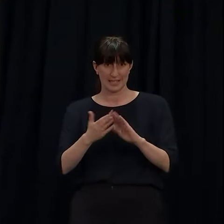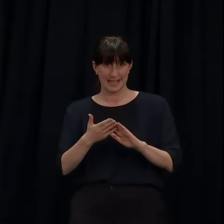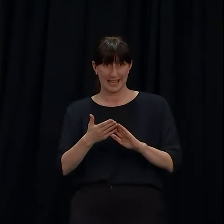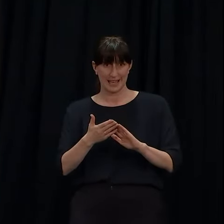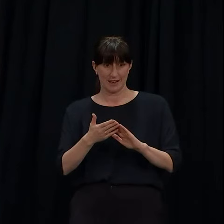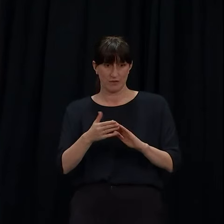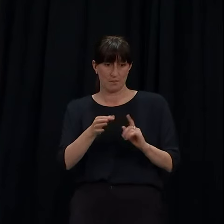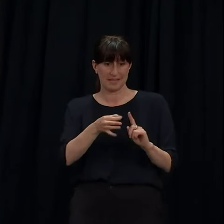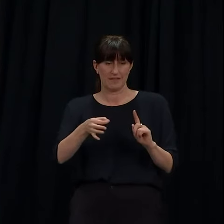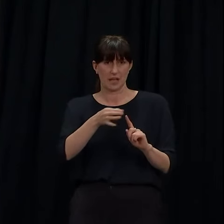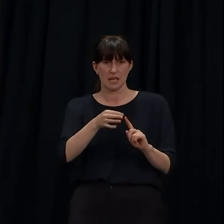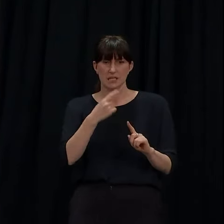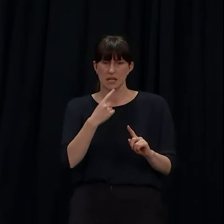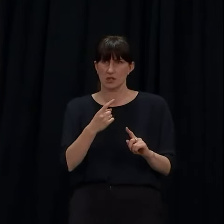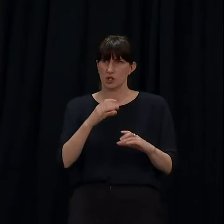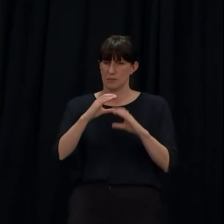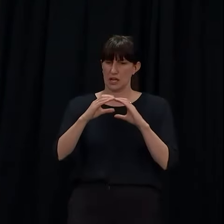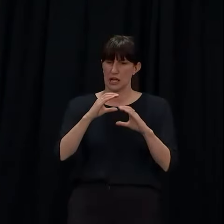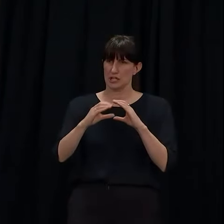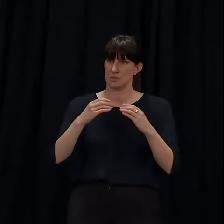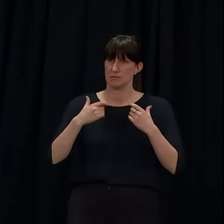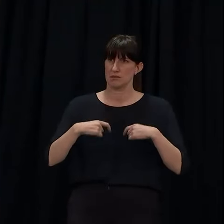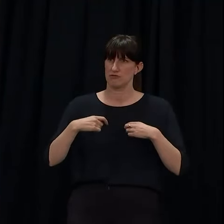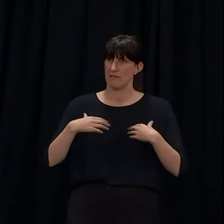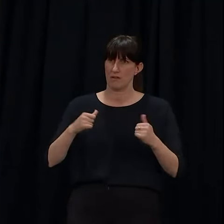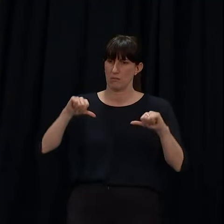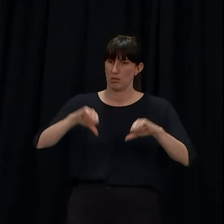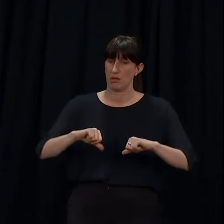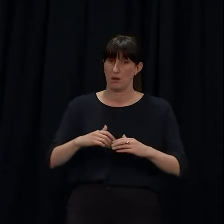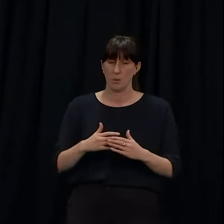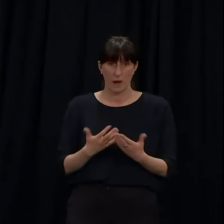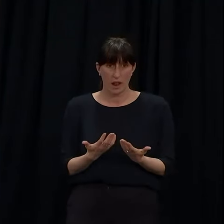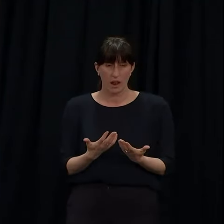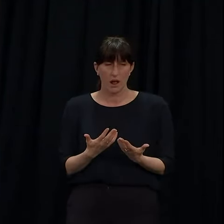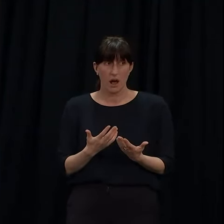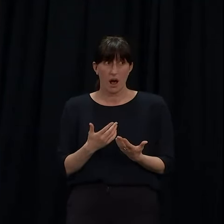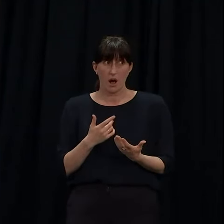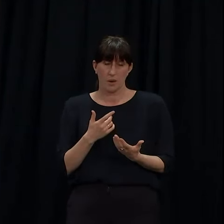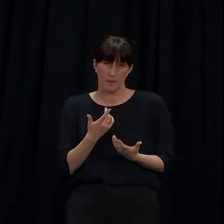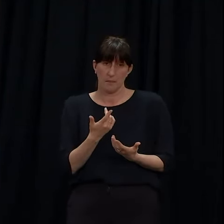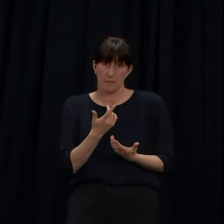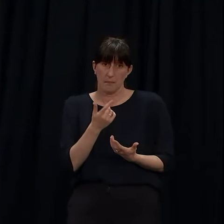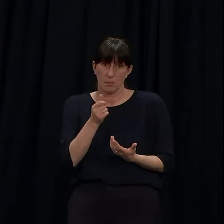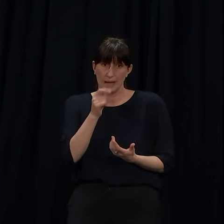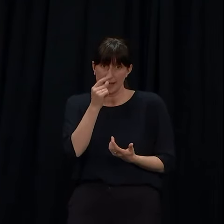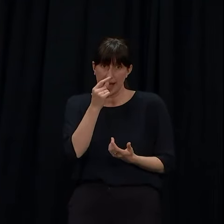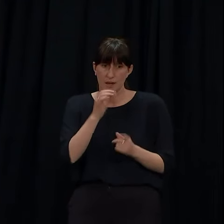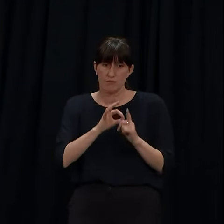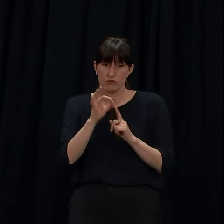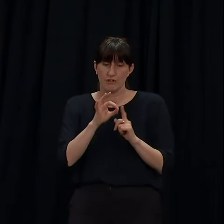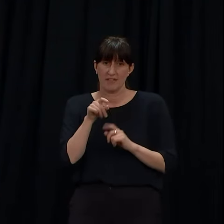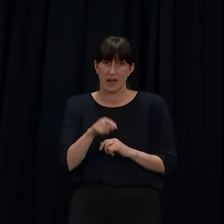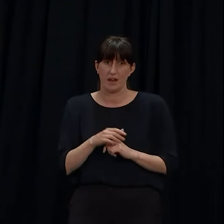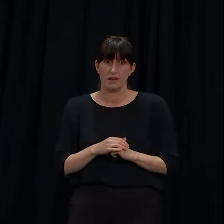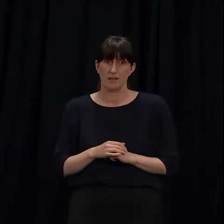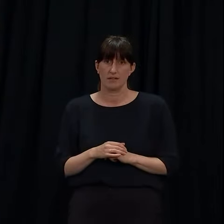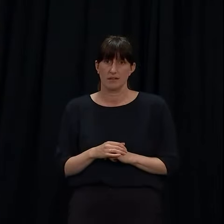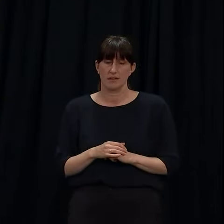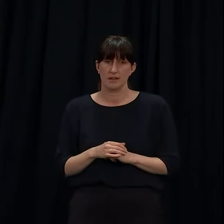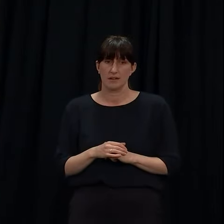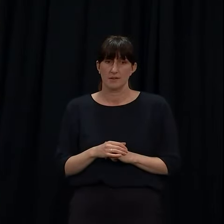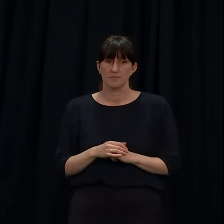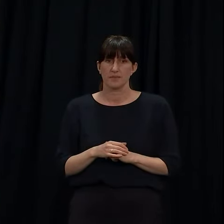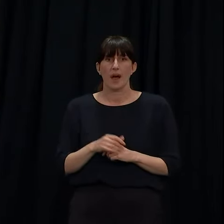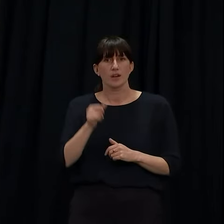their word on that. Obviously, there are things that we can do to improve there. I know there's been a lot of work, particularly with some of our